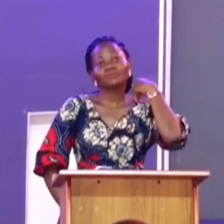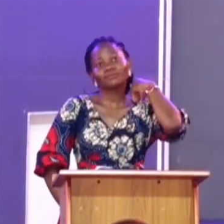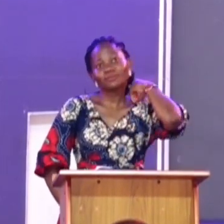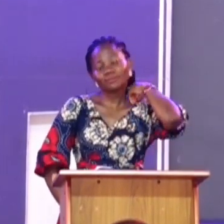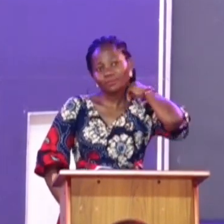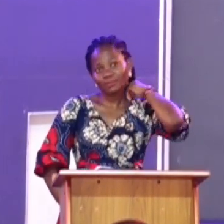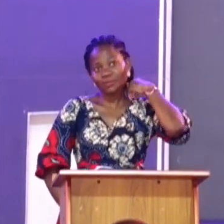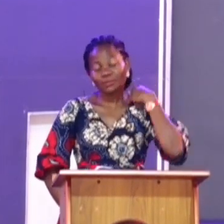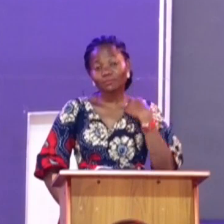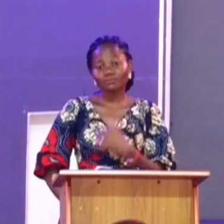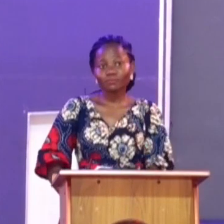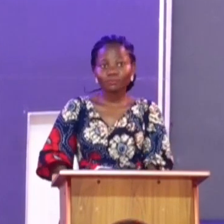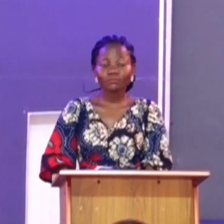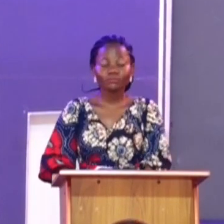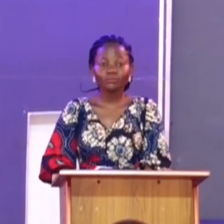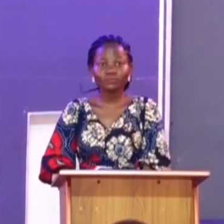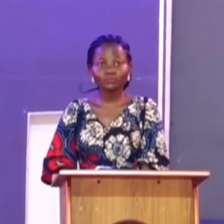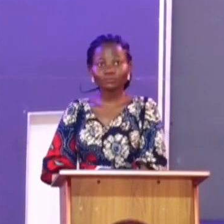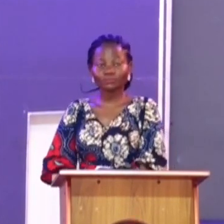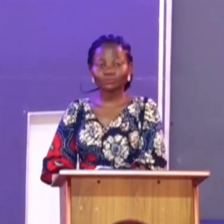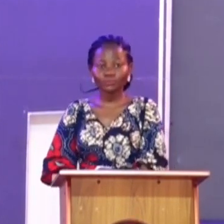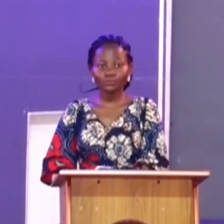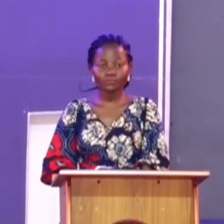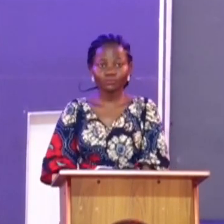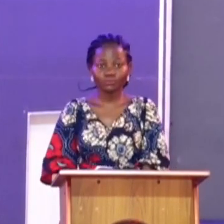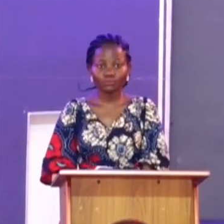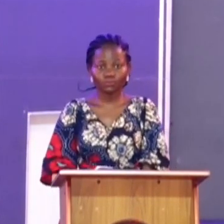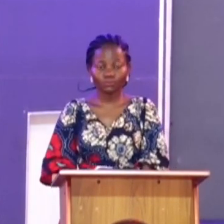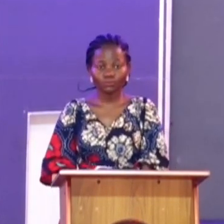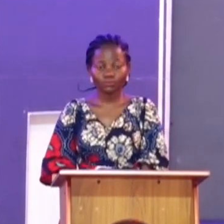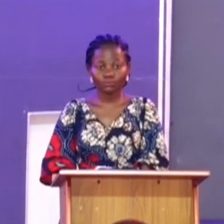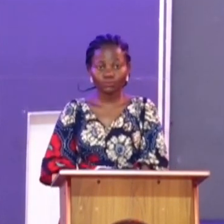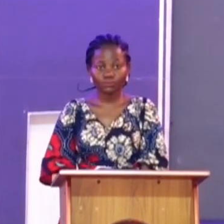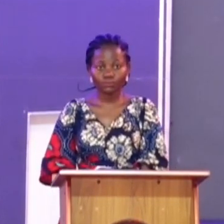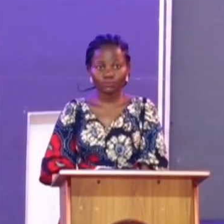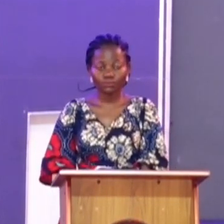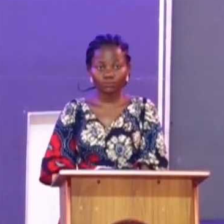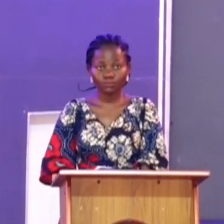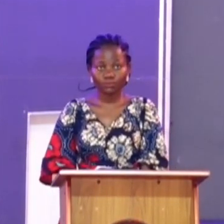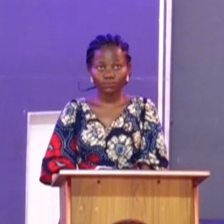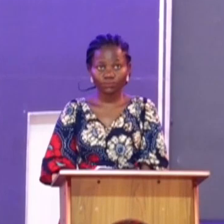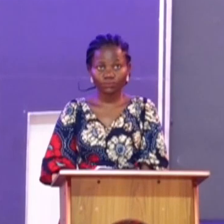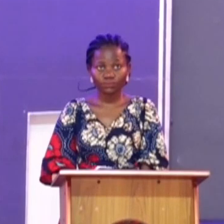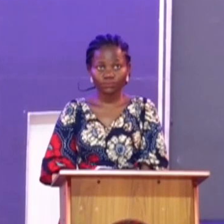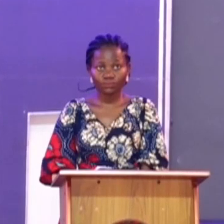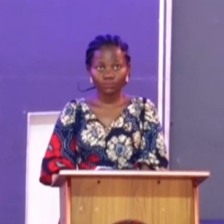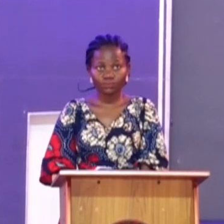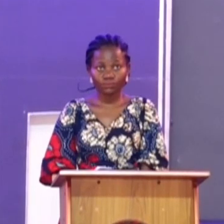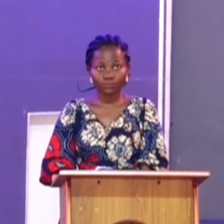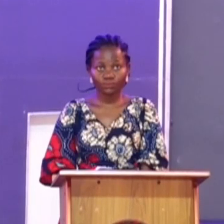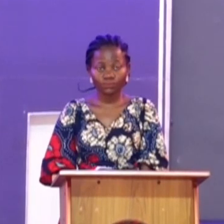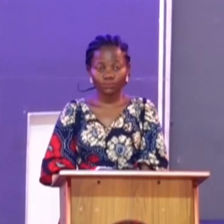nze nga gamba nti, nze sisobola okwatula okugamba, sisobola kulwala, era ekyo kiba kikyali